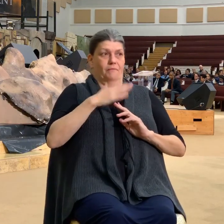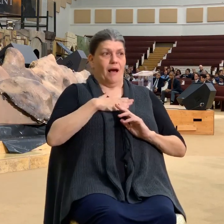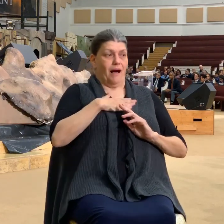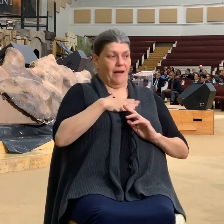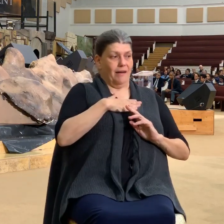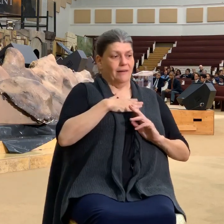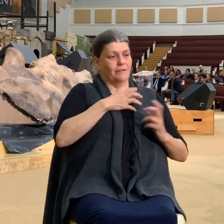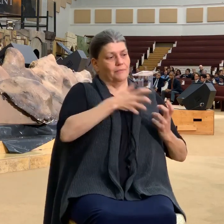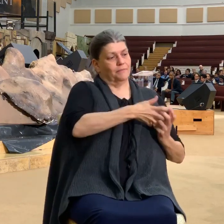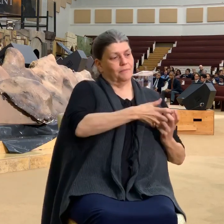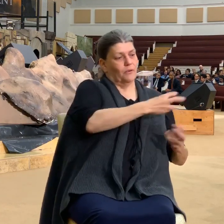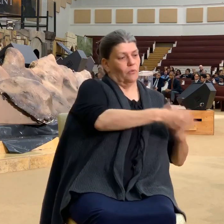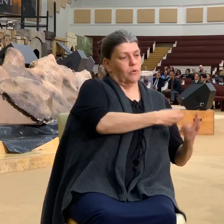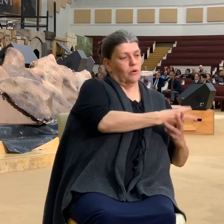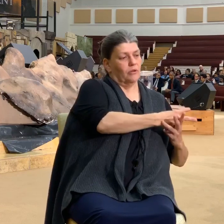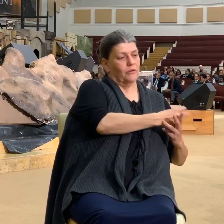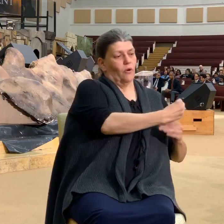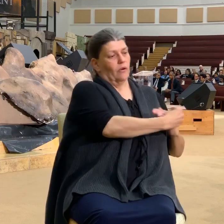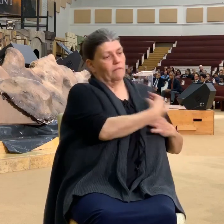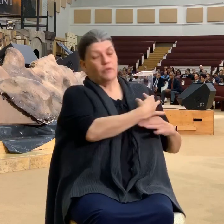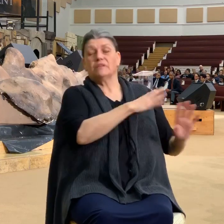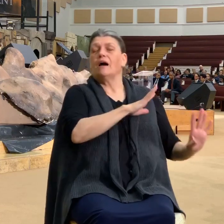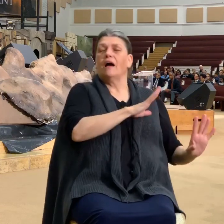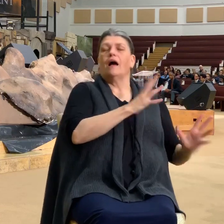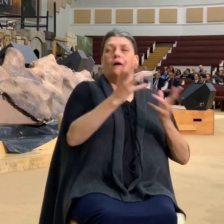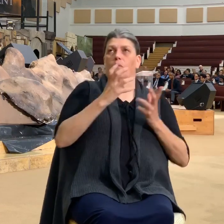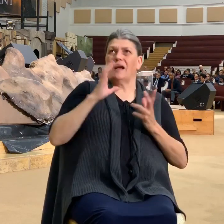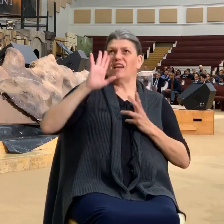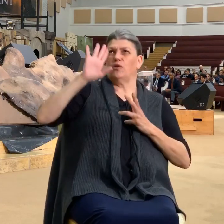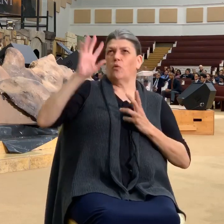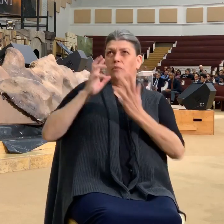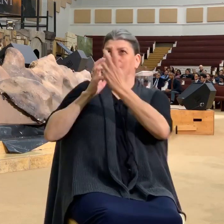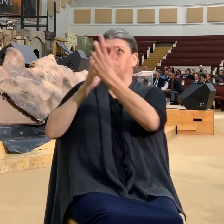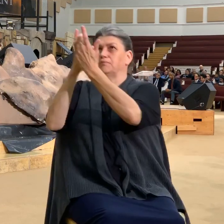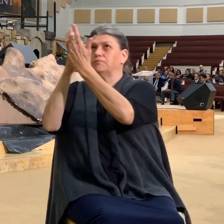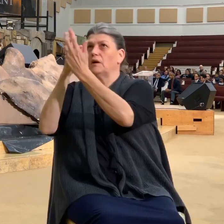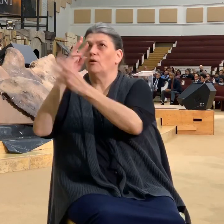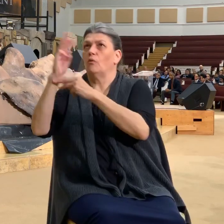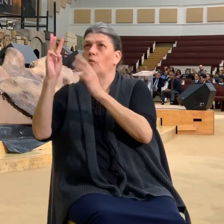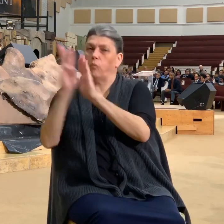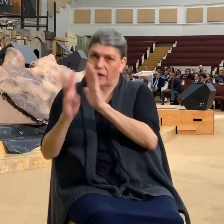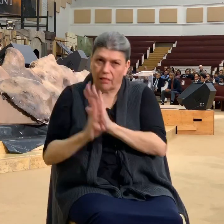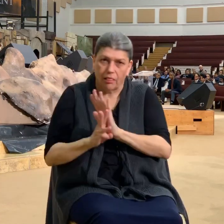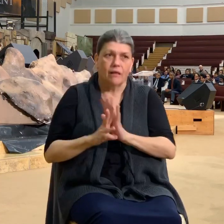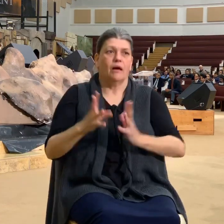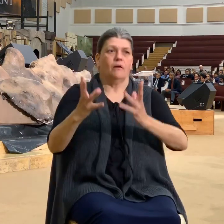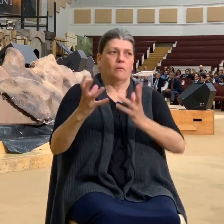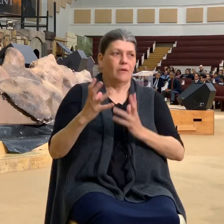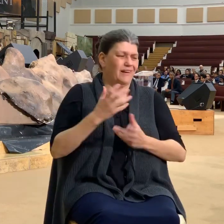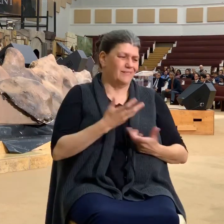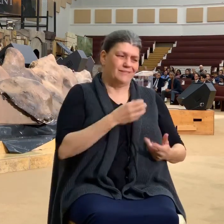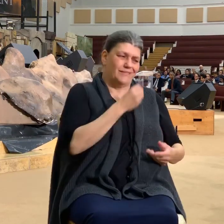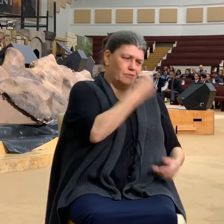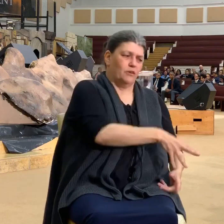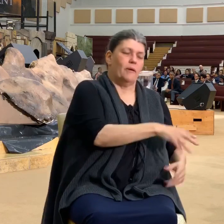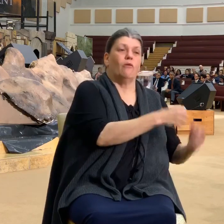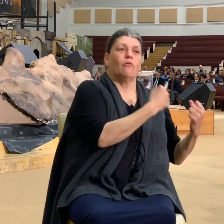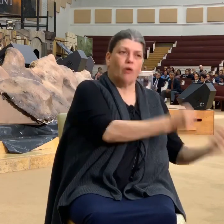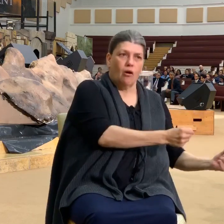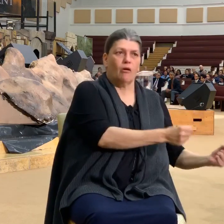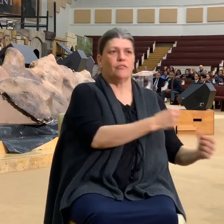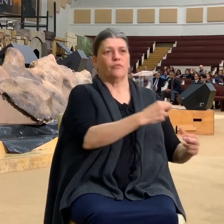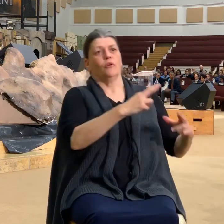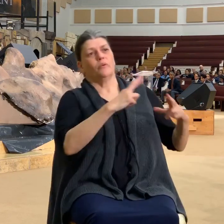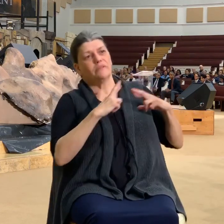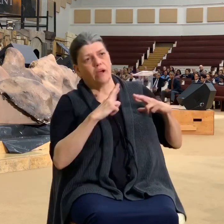Don't judge the will of God by bank account, job opportunity, cool cars, and a better retirement plan. What